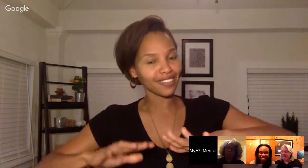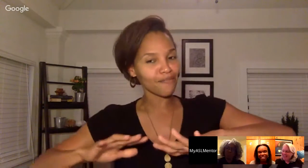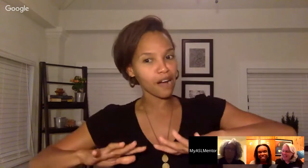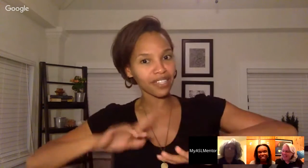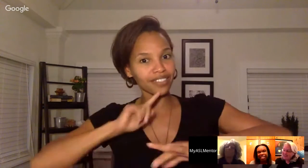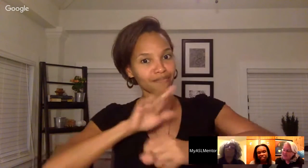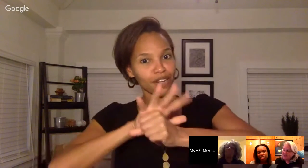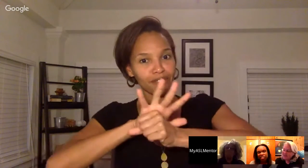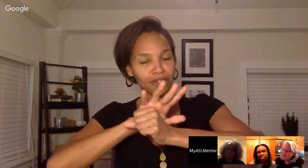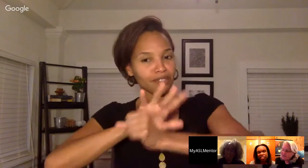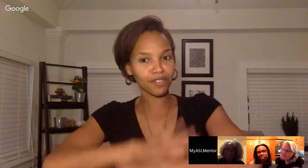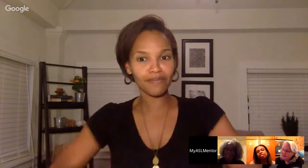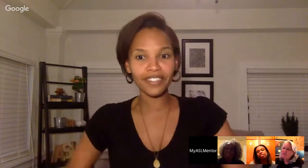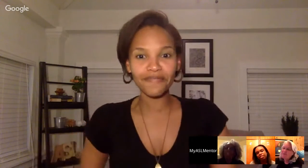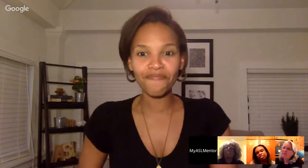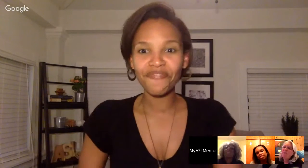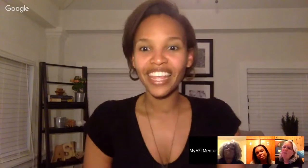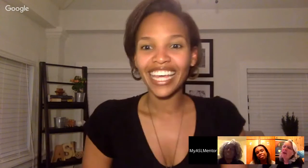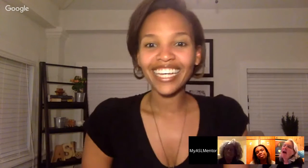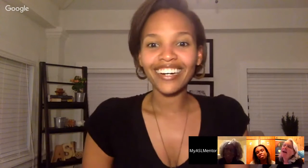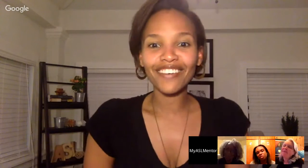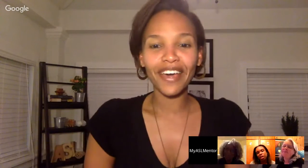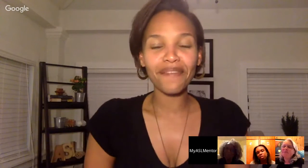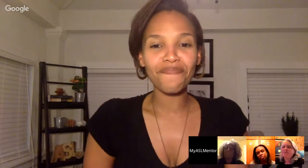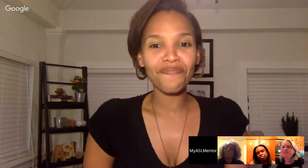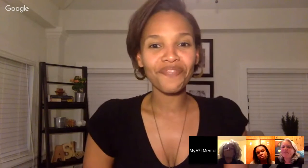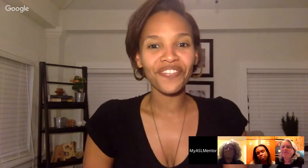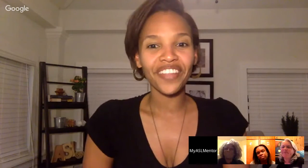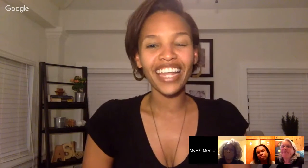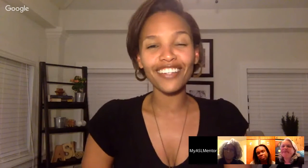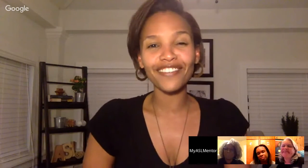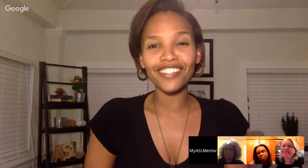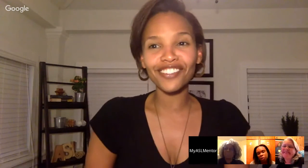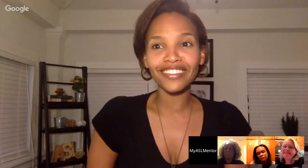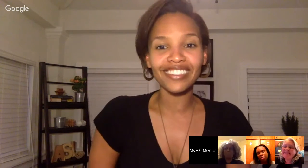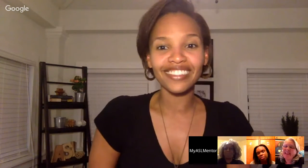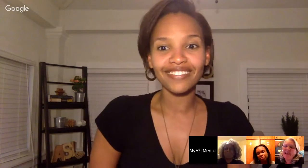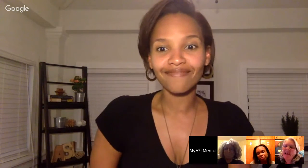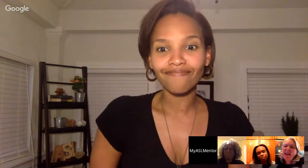relax. I promise. Promise. Okay. Any other questions?